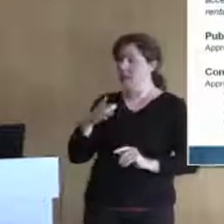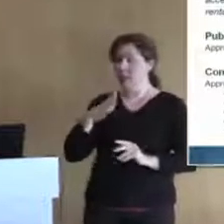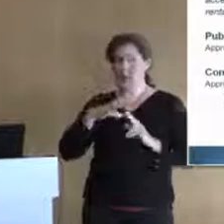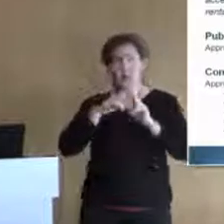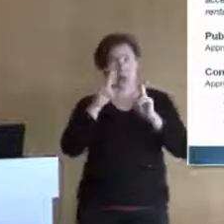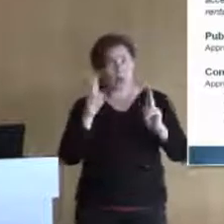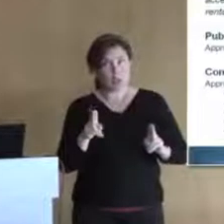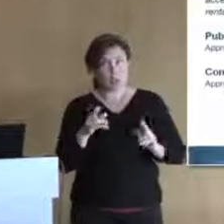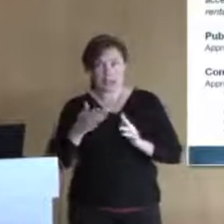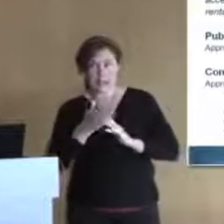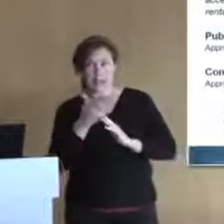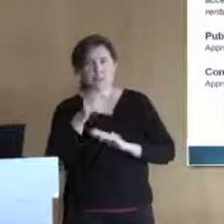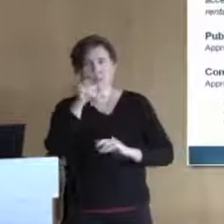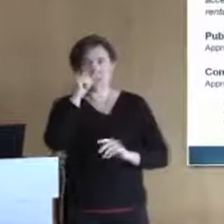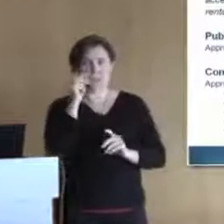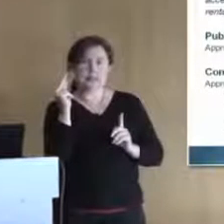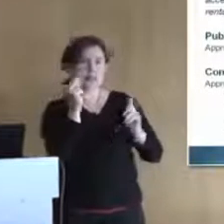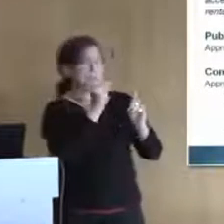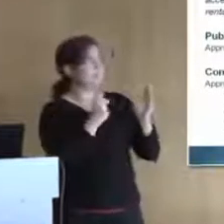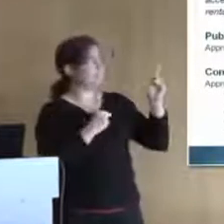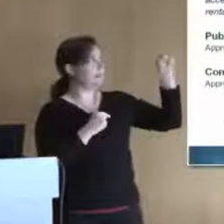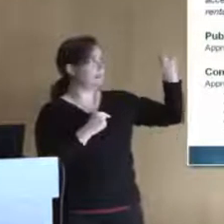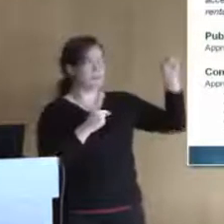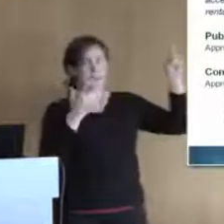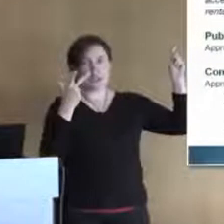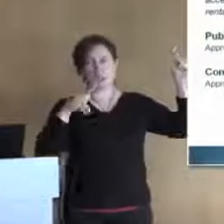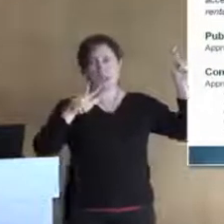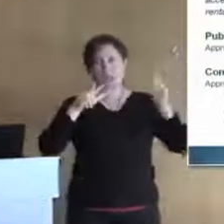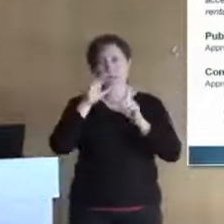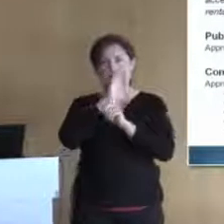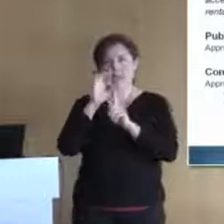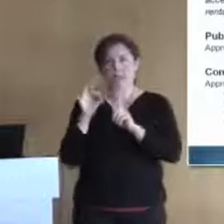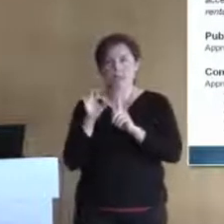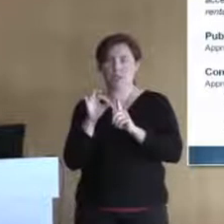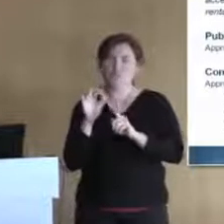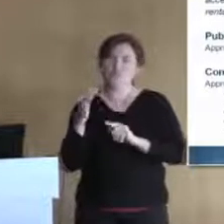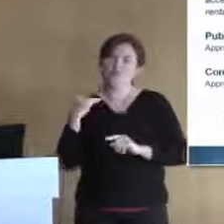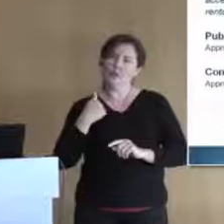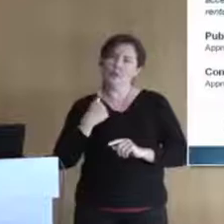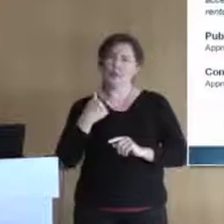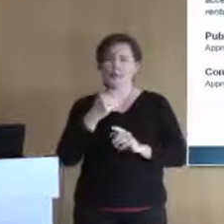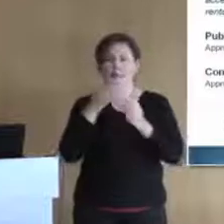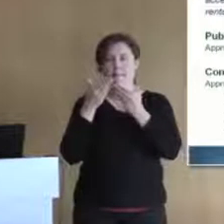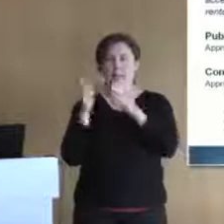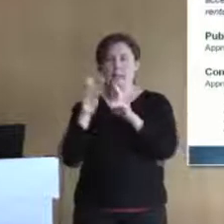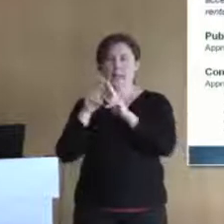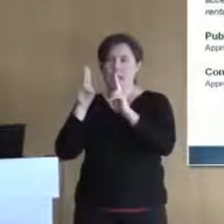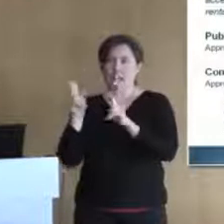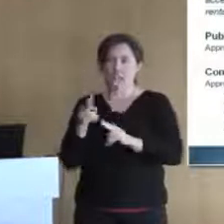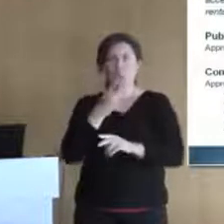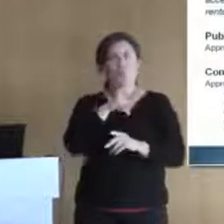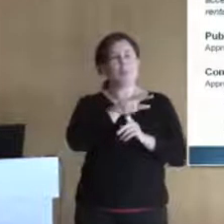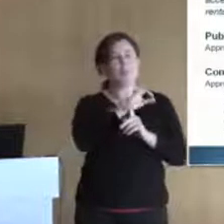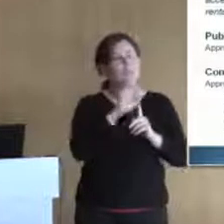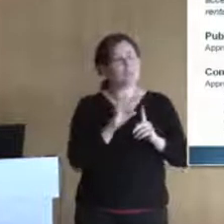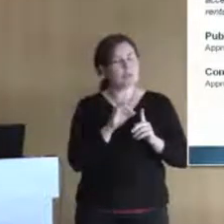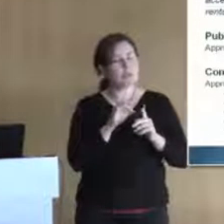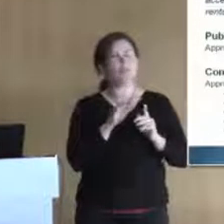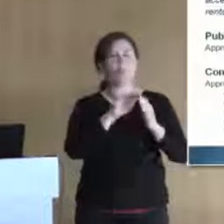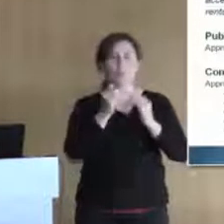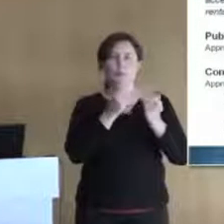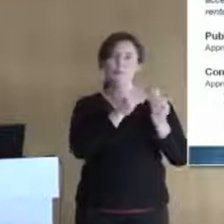about 5 hours because it depends how you count it. But I think that gives you a sense of what we're talking about. So in terms